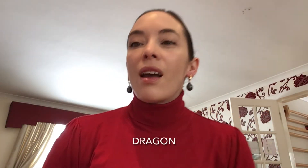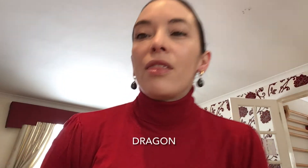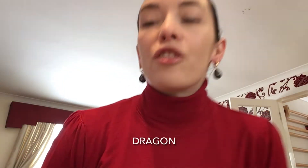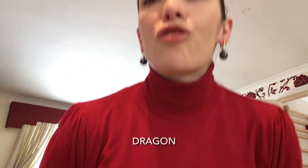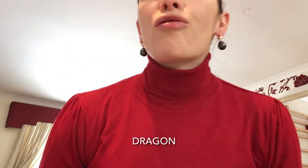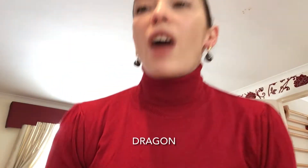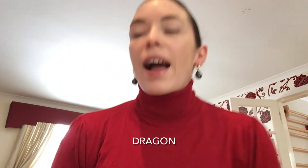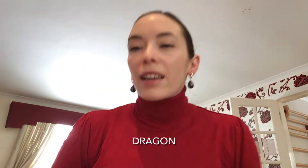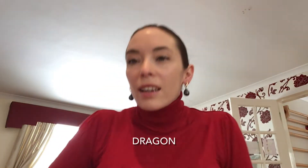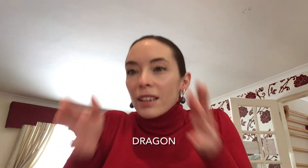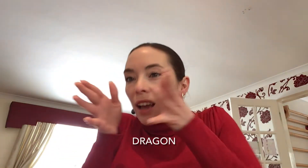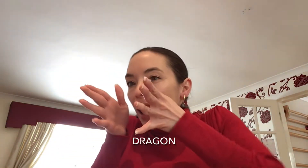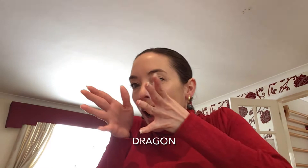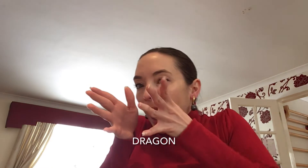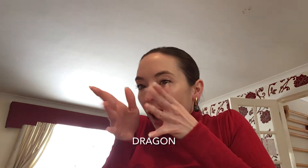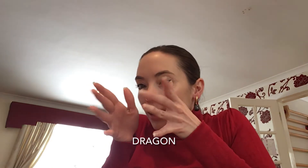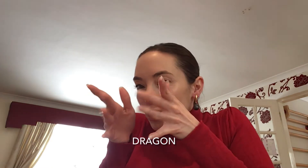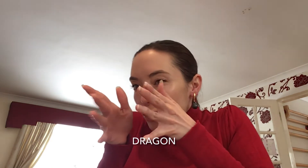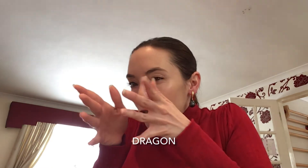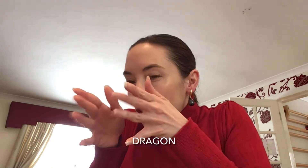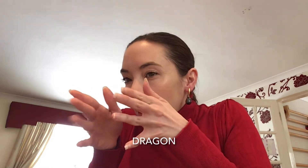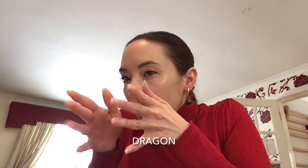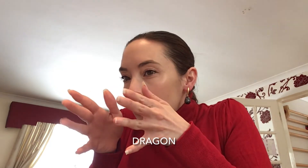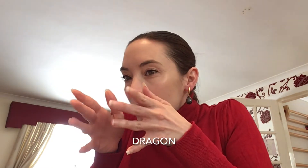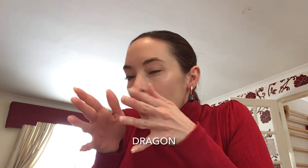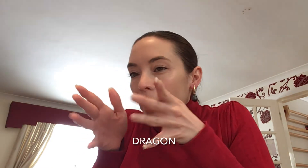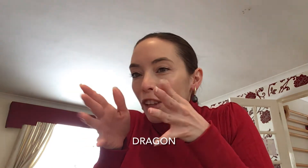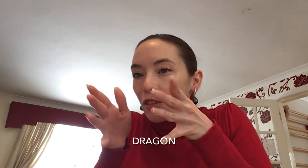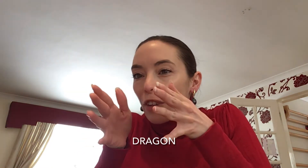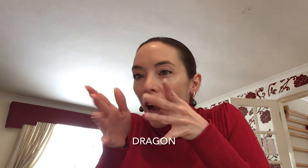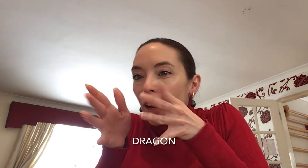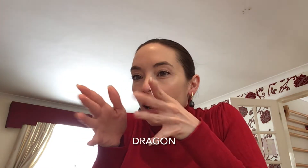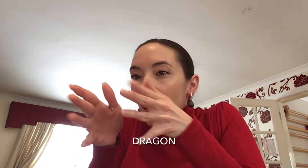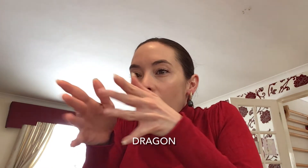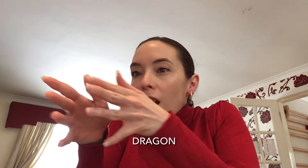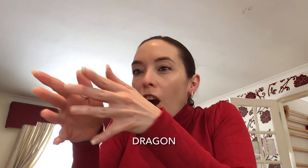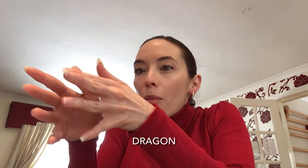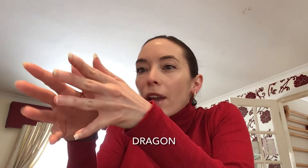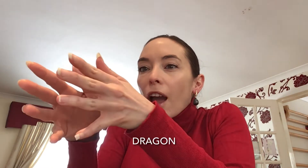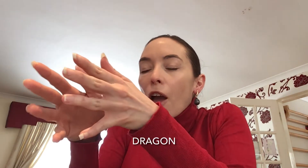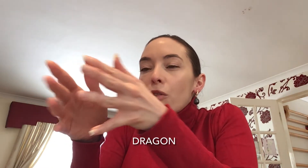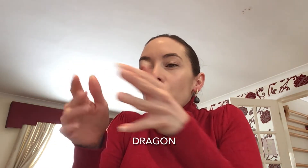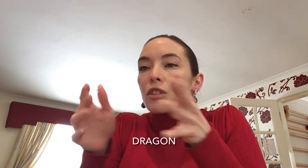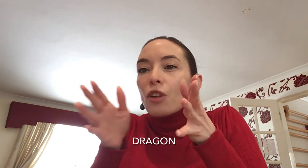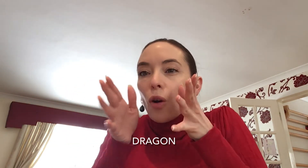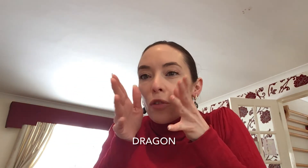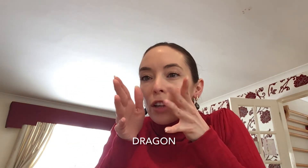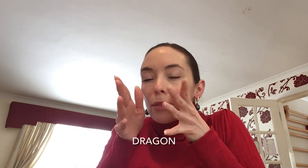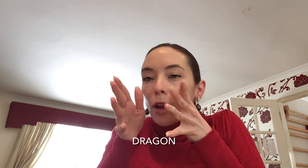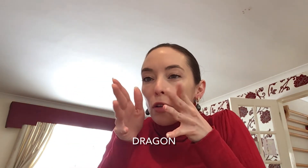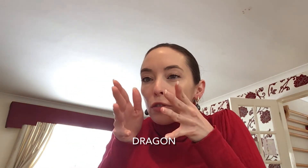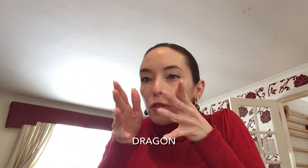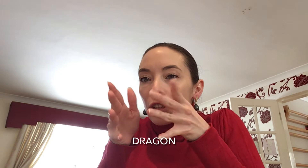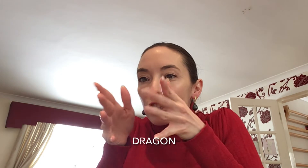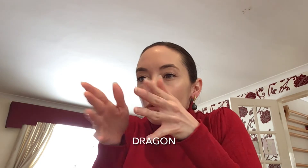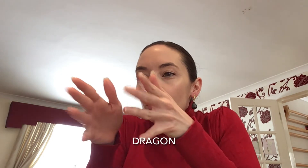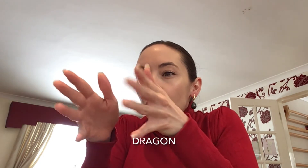The dragon has flames like fire coming out of his mouth, so you need to move your